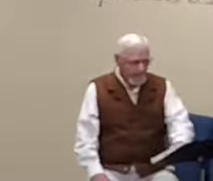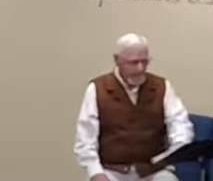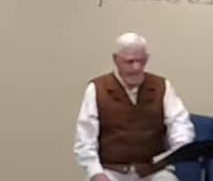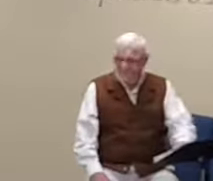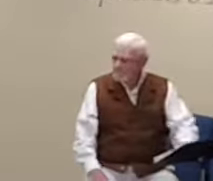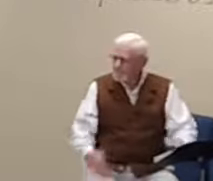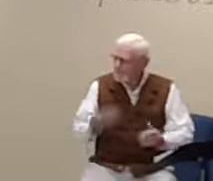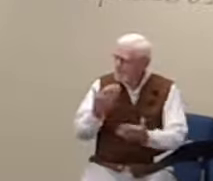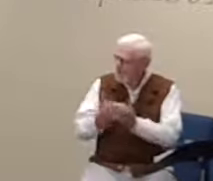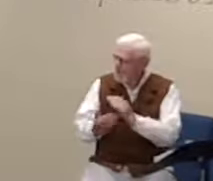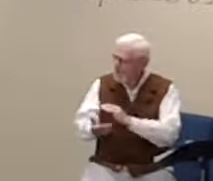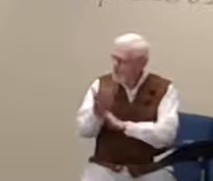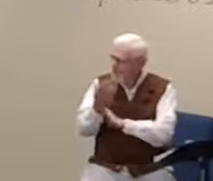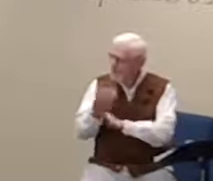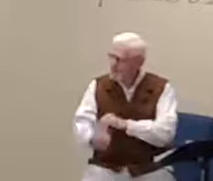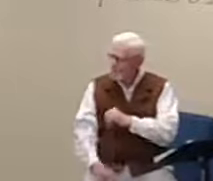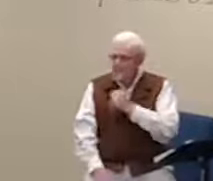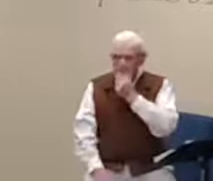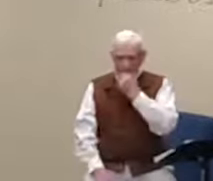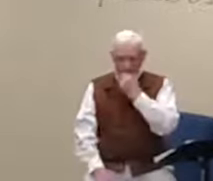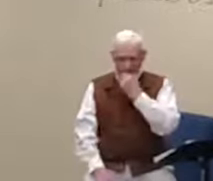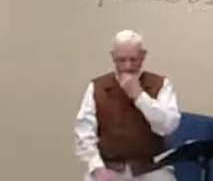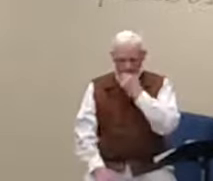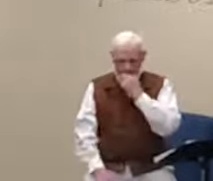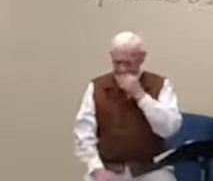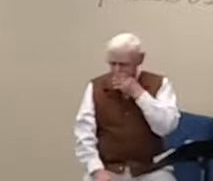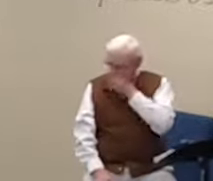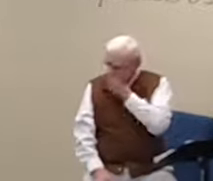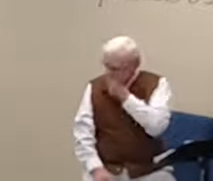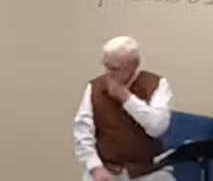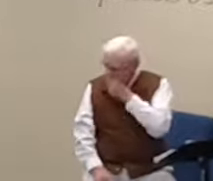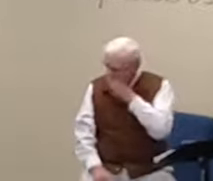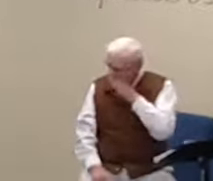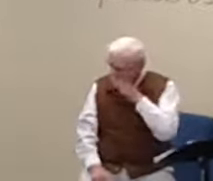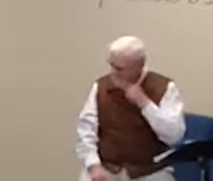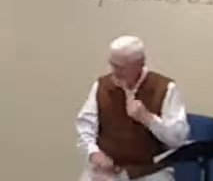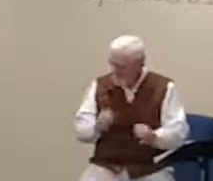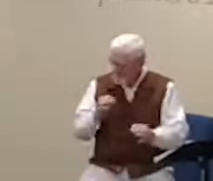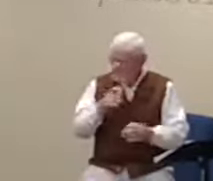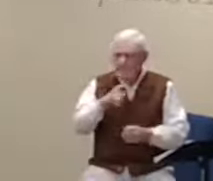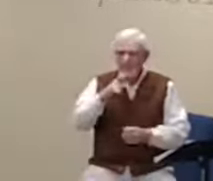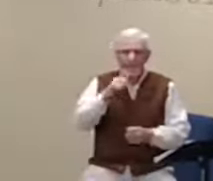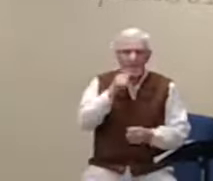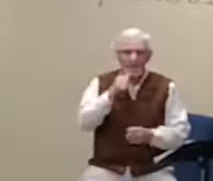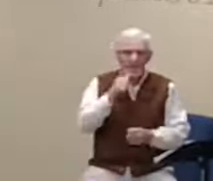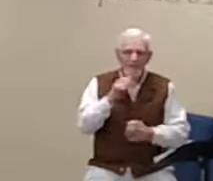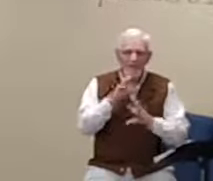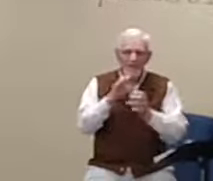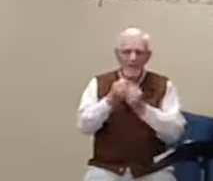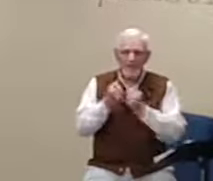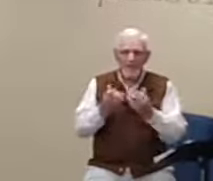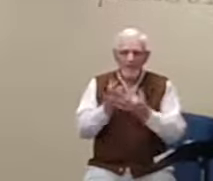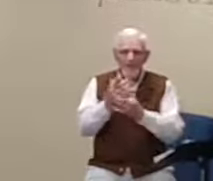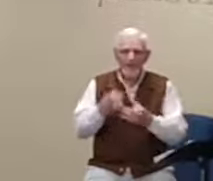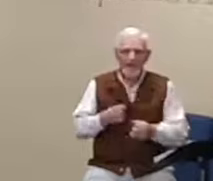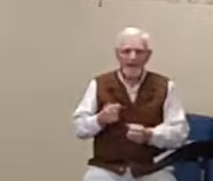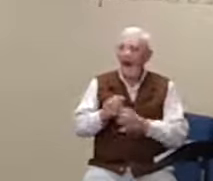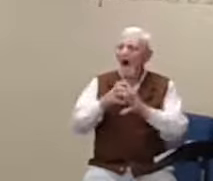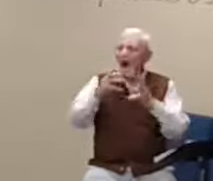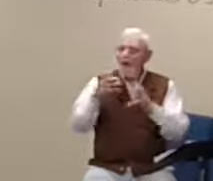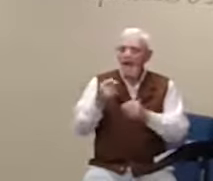Well, good morning. Good morning. Good morning. Well, if the Lord doesn't speak to you through me, there was quite a bit there